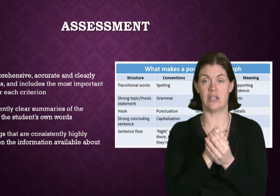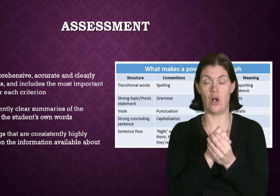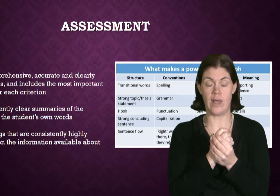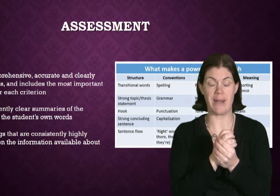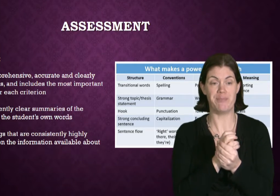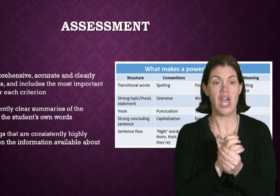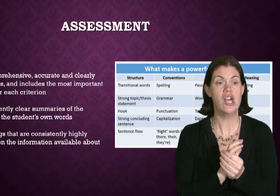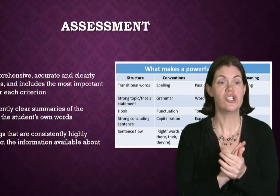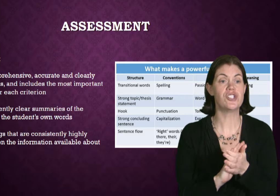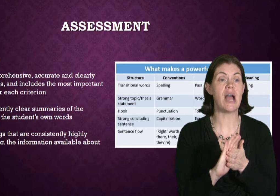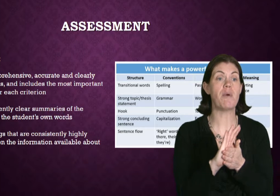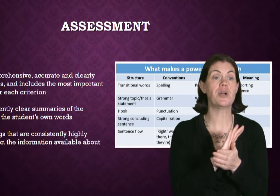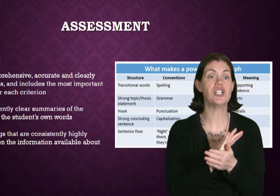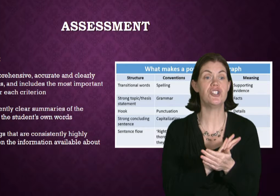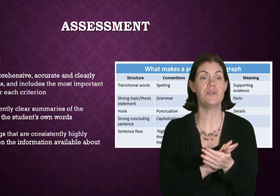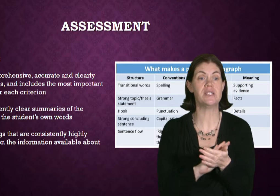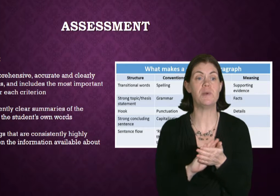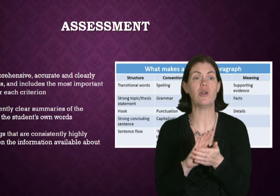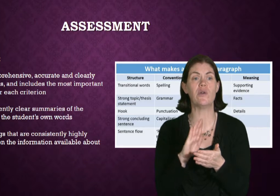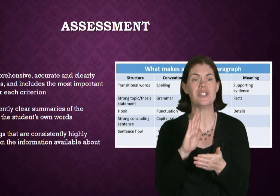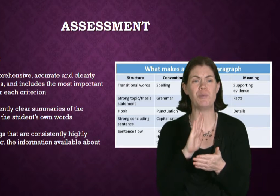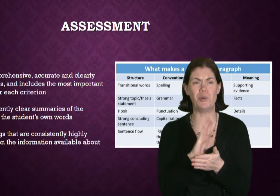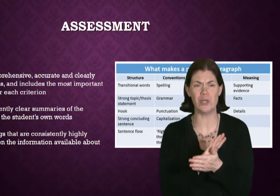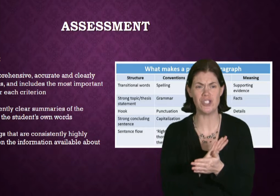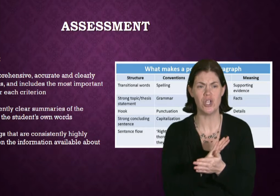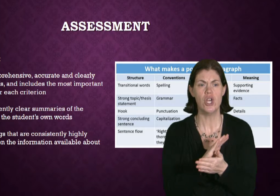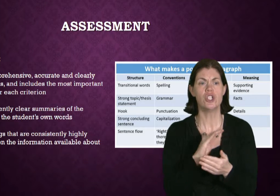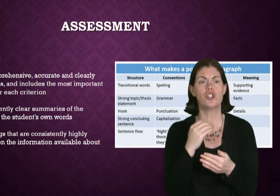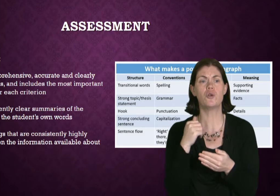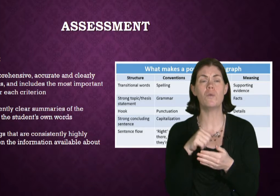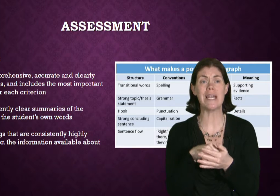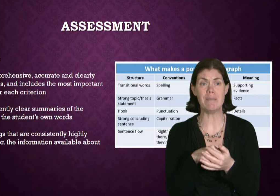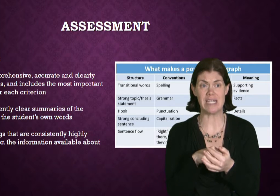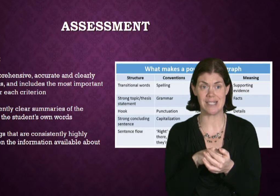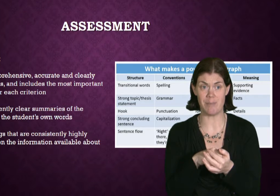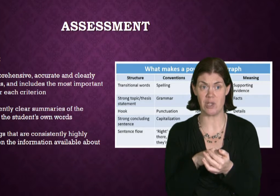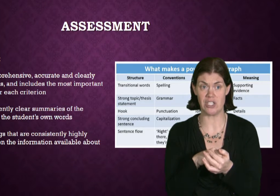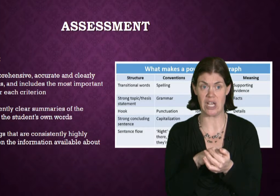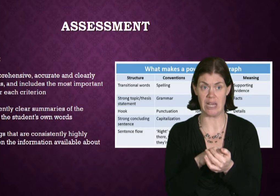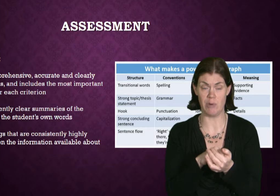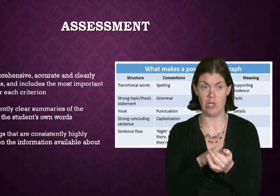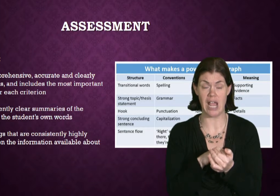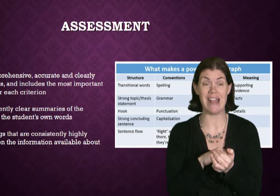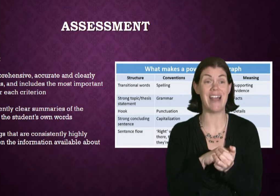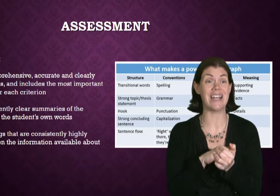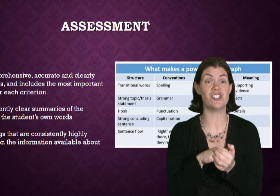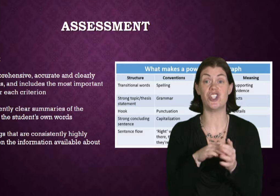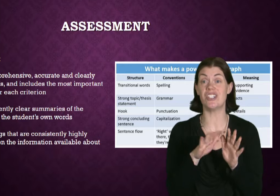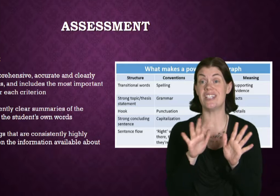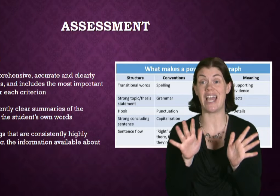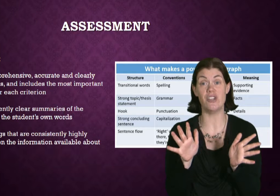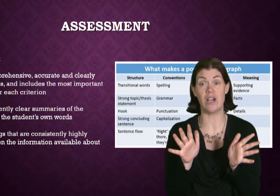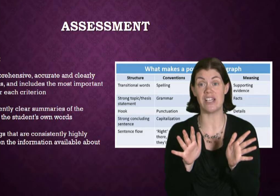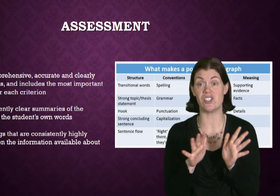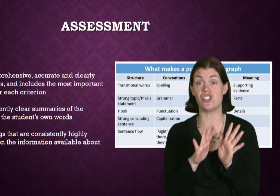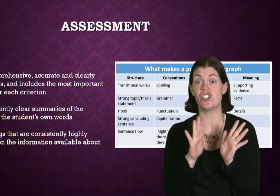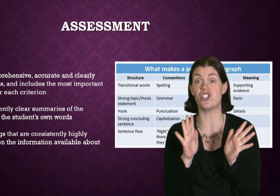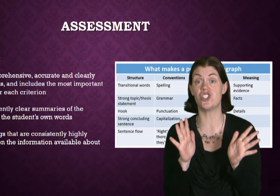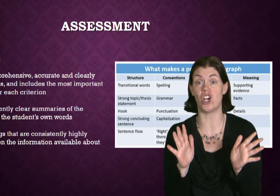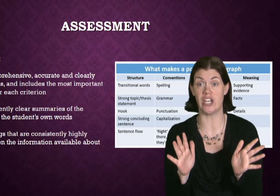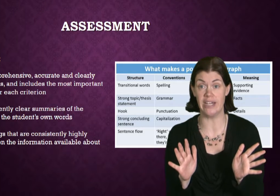Excellent. Okay, so now what we're going to do is we're going to put 20 minutes up on the timer, and that is just to get you